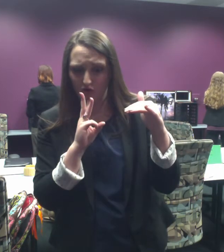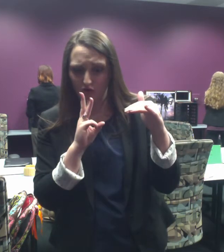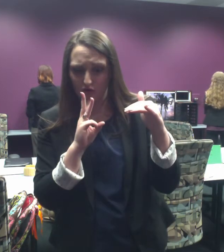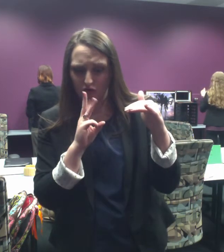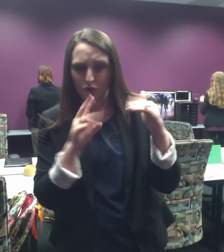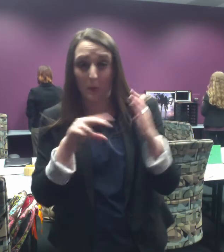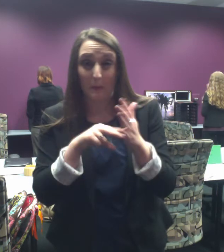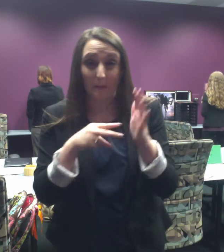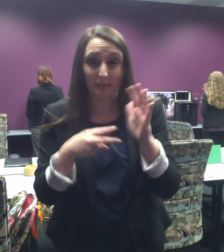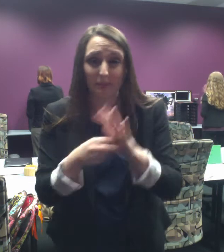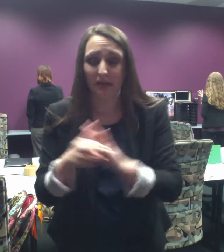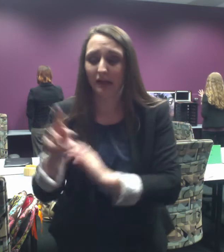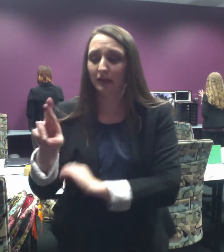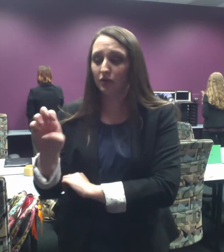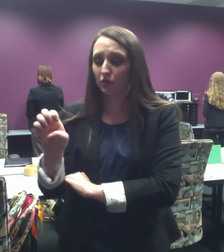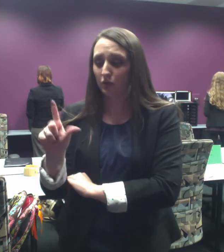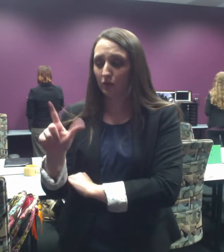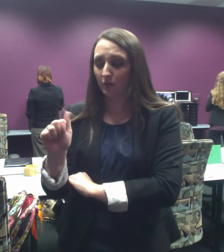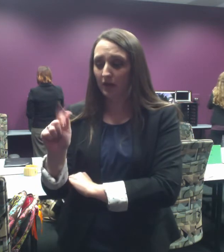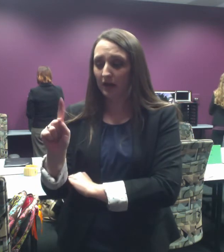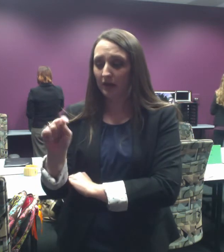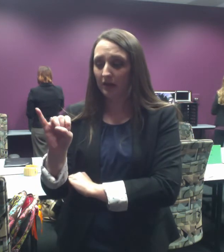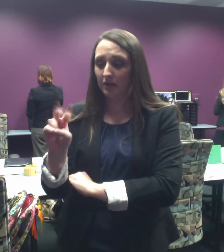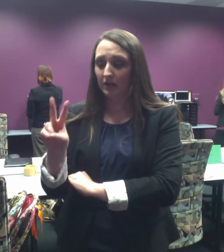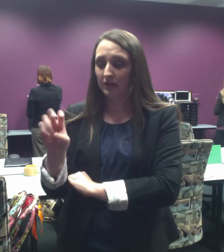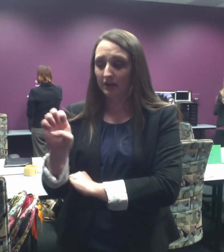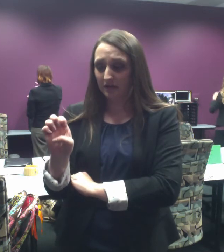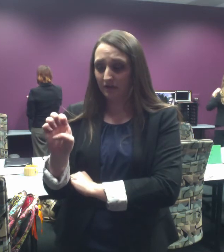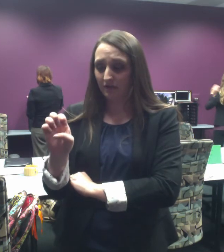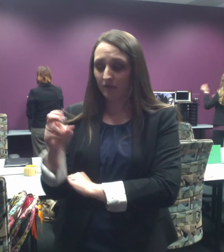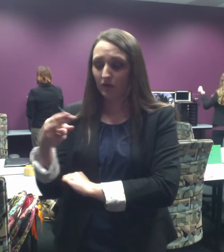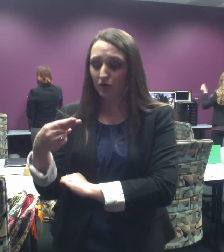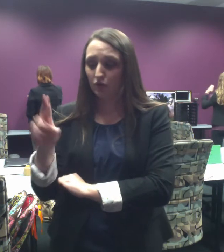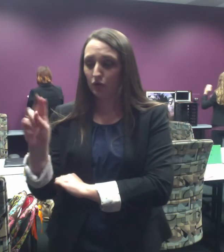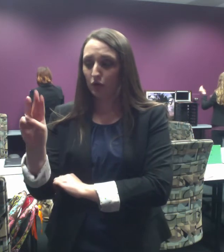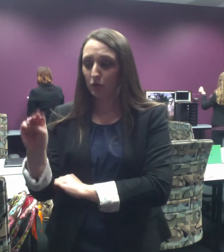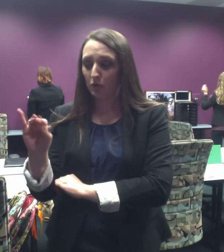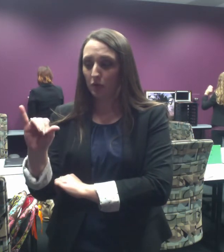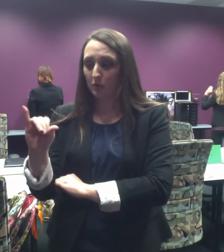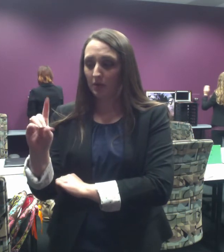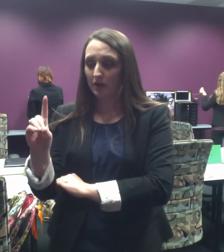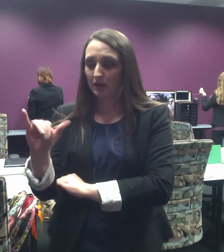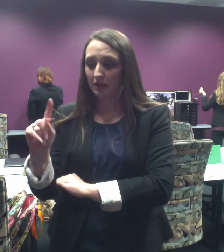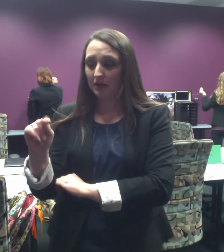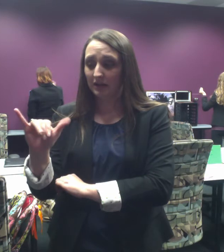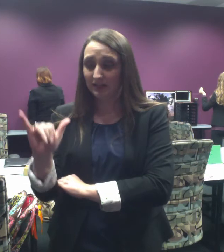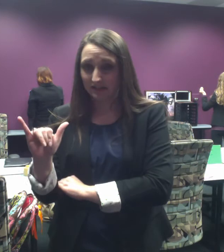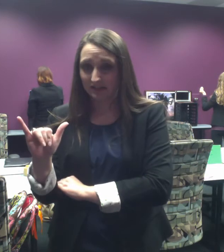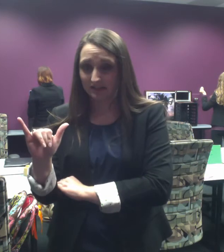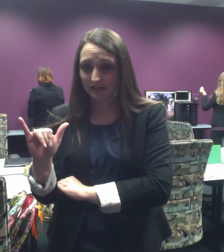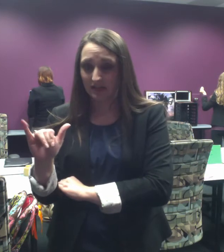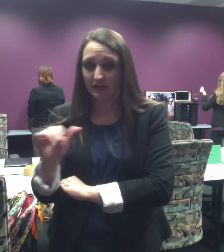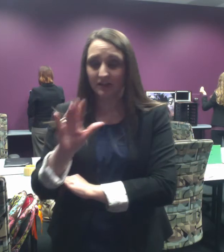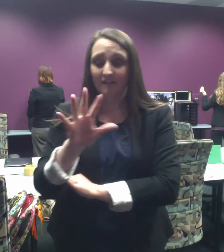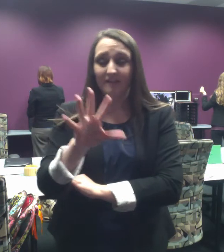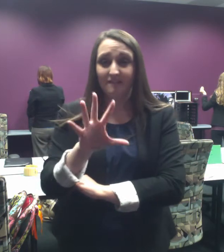that? Why is it 50? Okay, it can hold 10 milliliters total, and currently